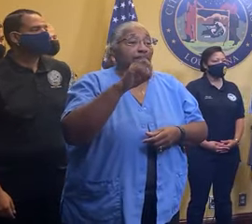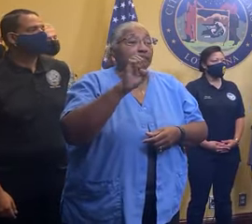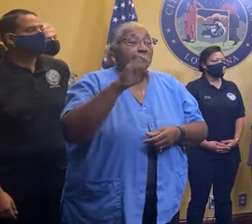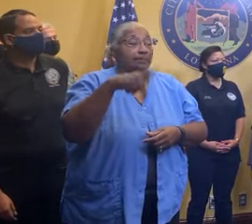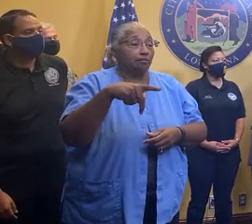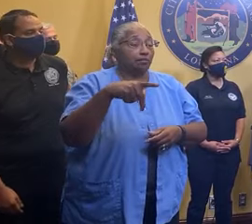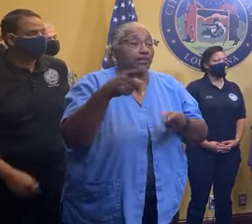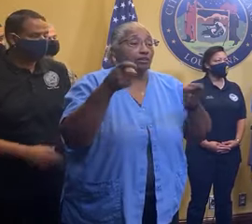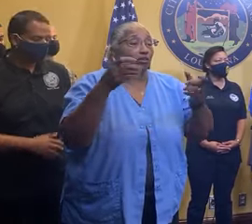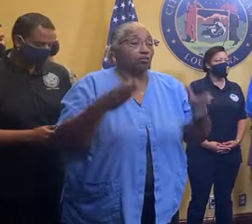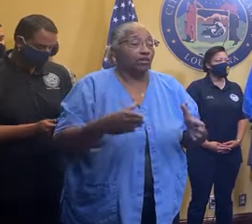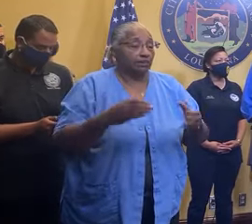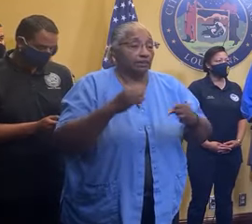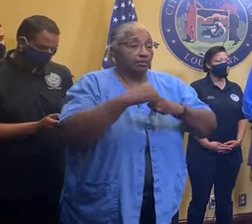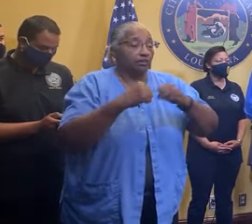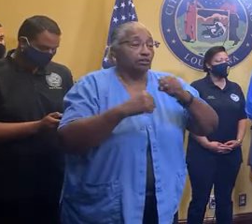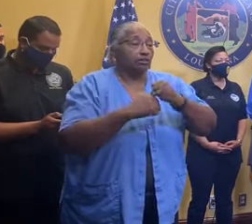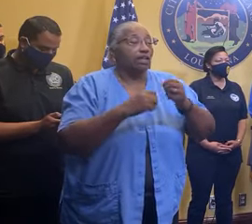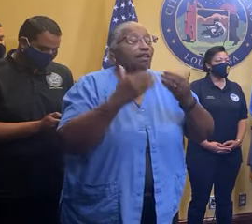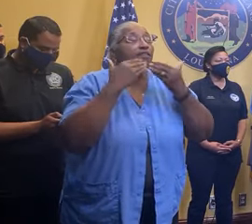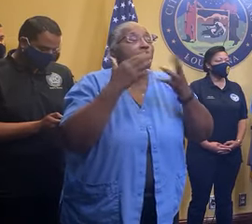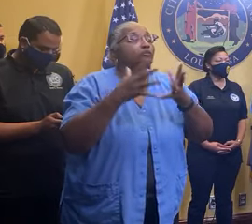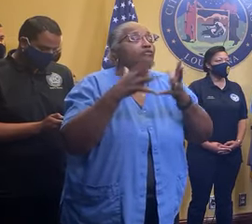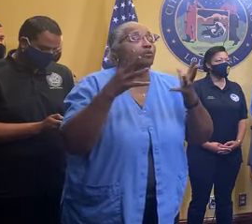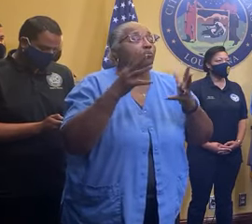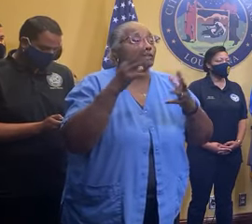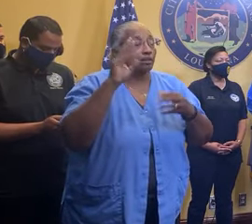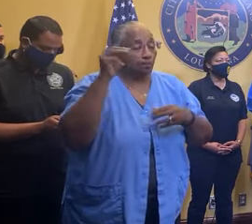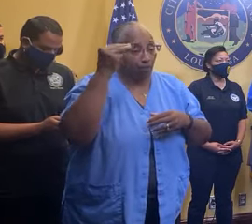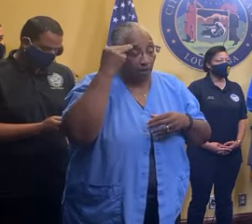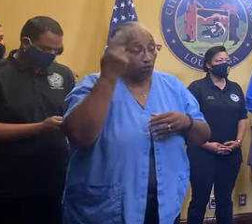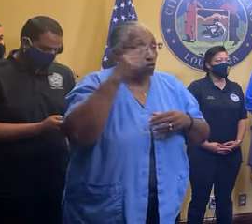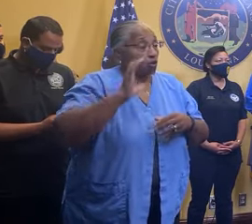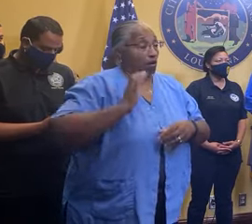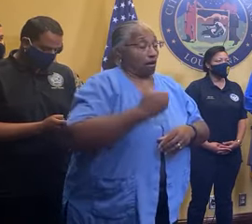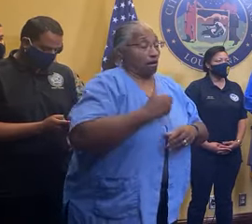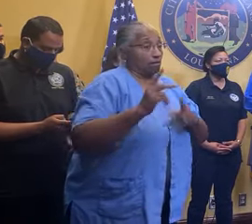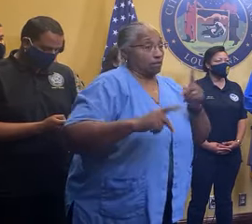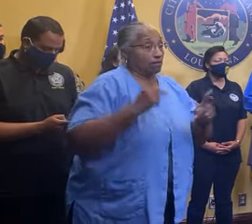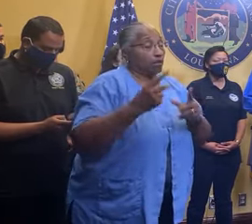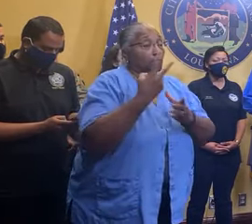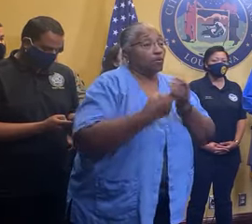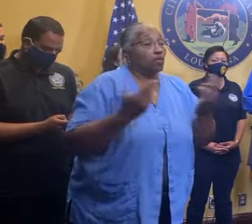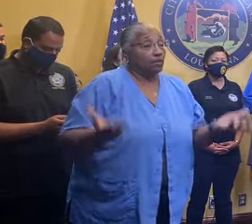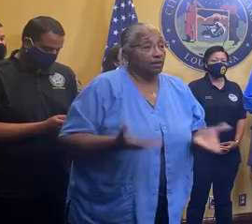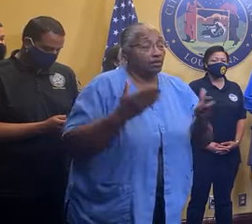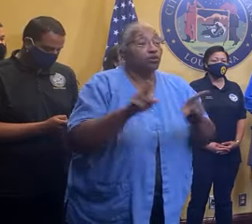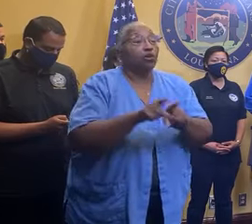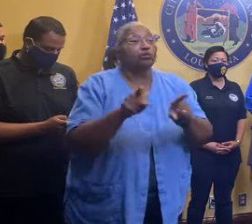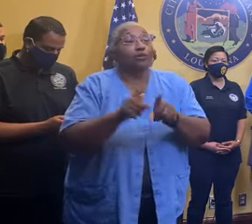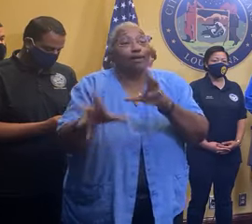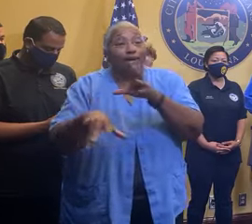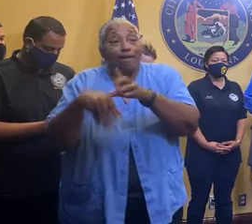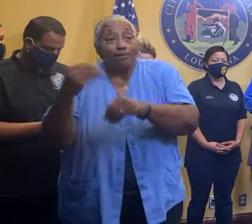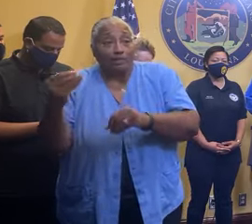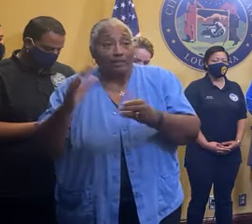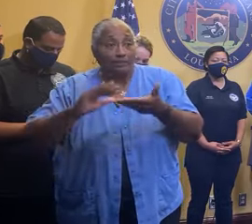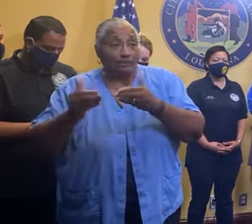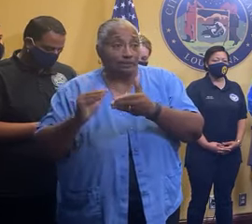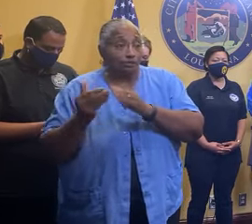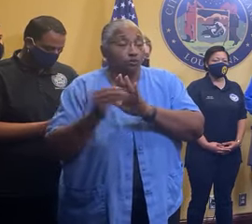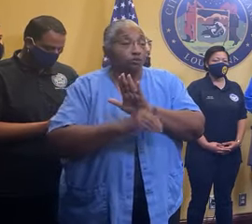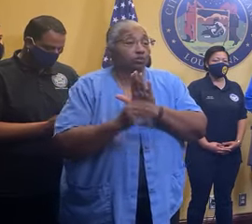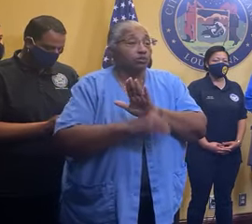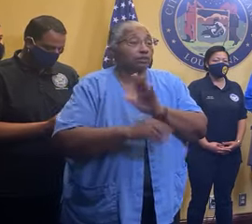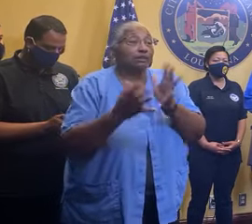Thank you so much, Mayor. To our residents who are both here and outside of our city, it's